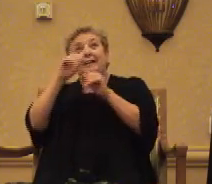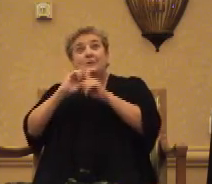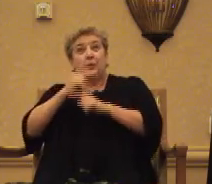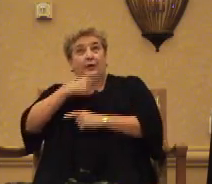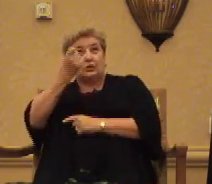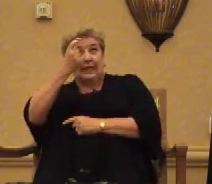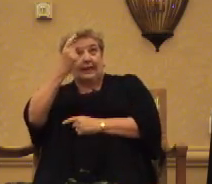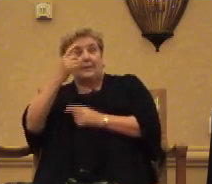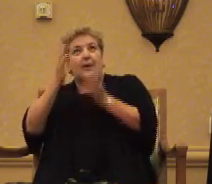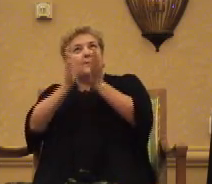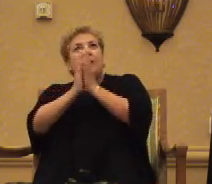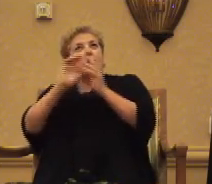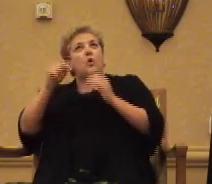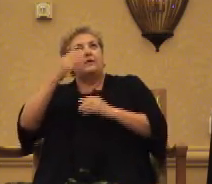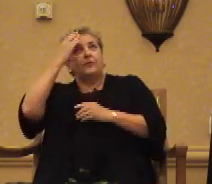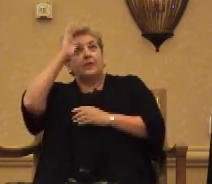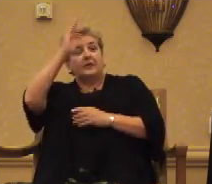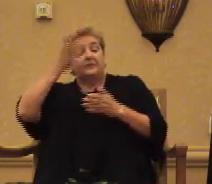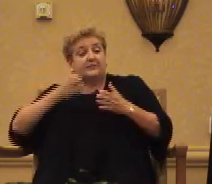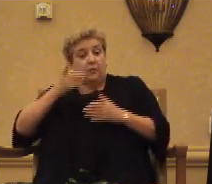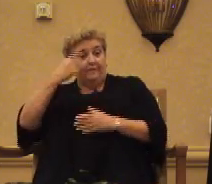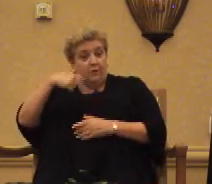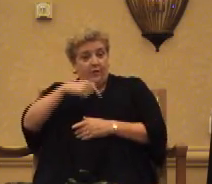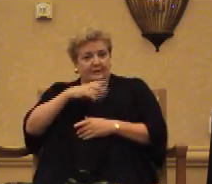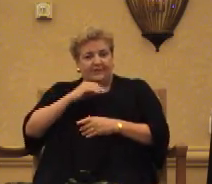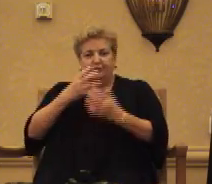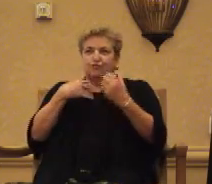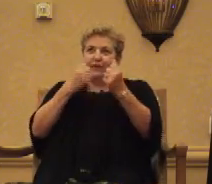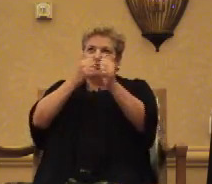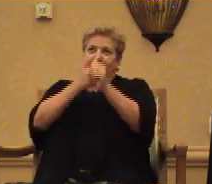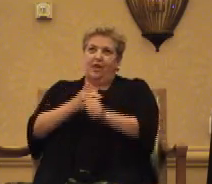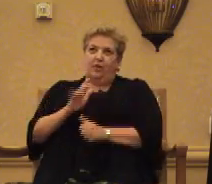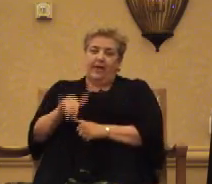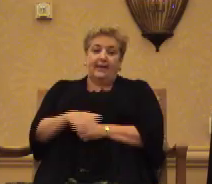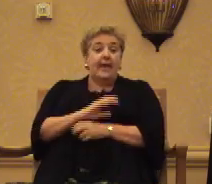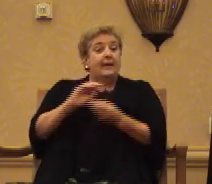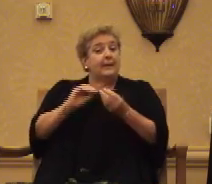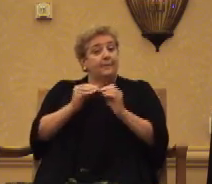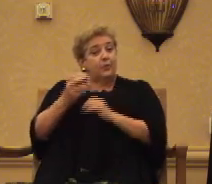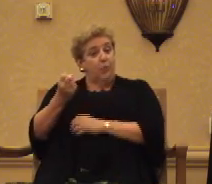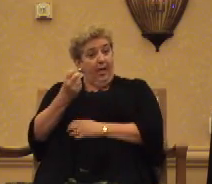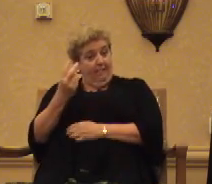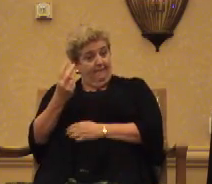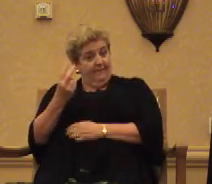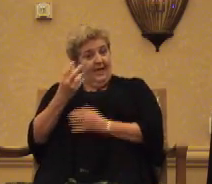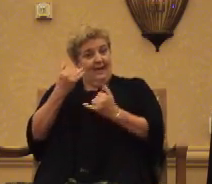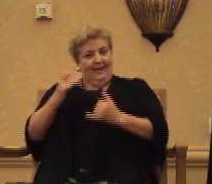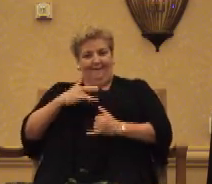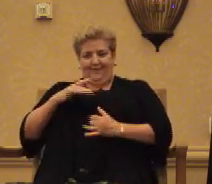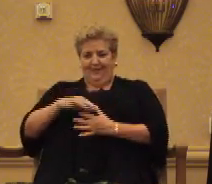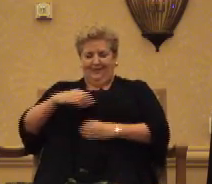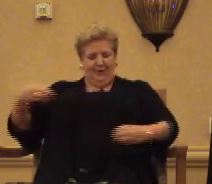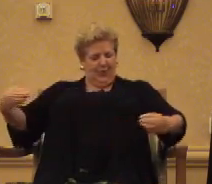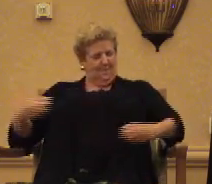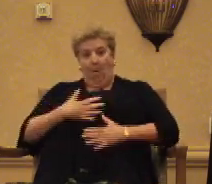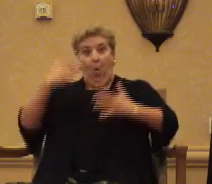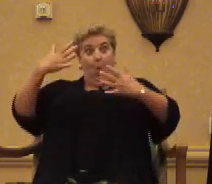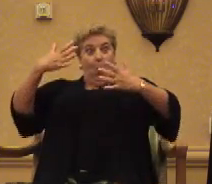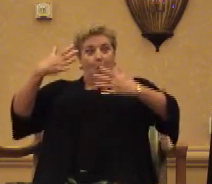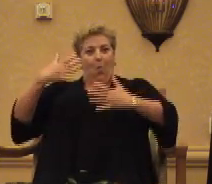for us and the power to carry that out. And number 12, having had a spiritual awakening as a result of these steps, we